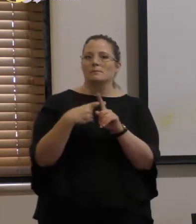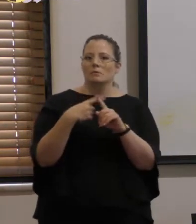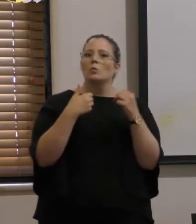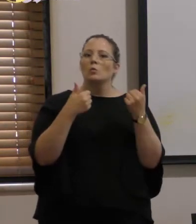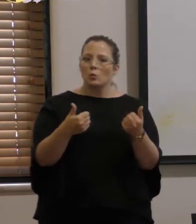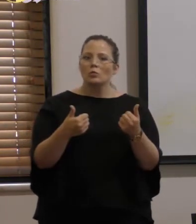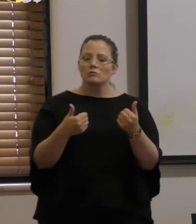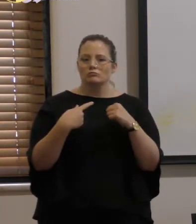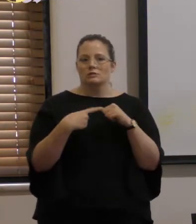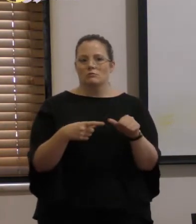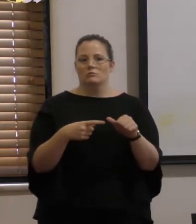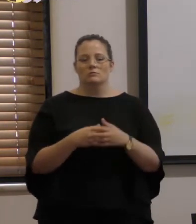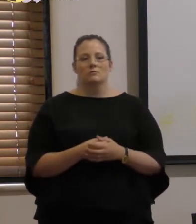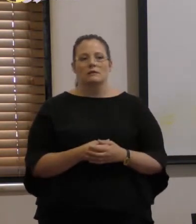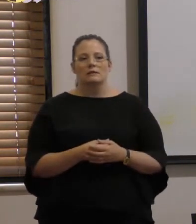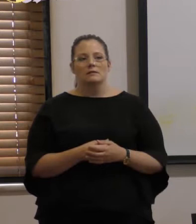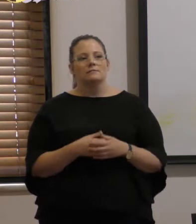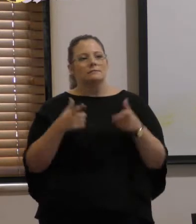We saw that it was addressed properly.